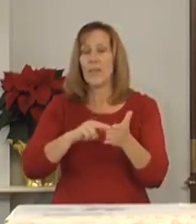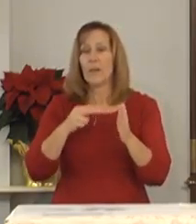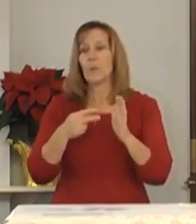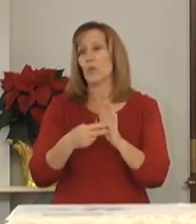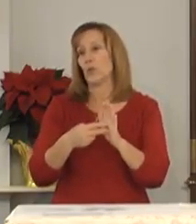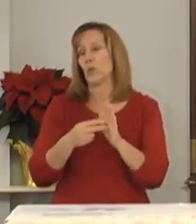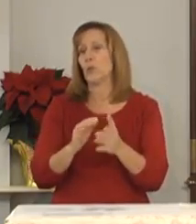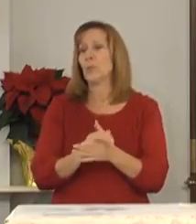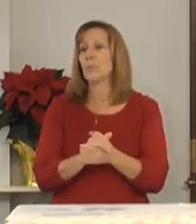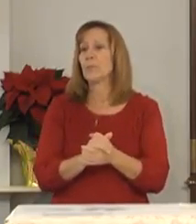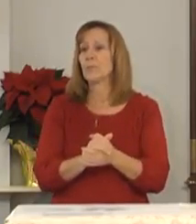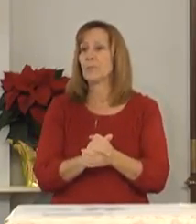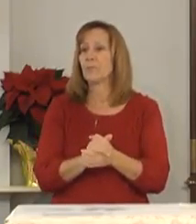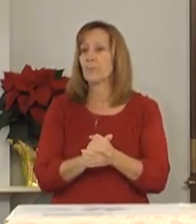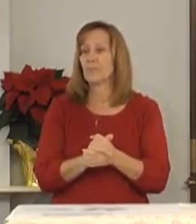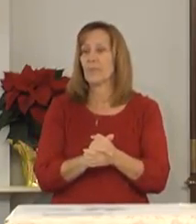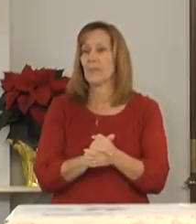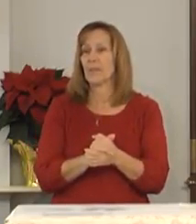be.